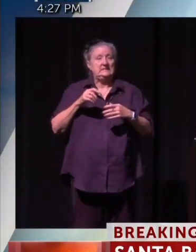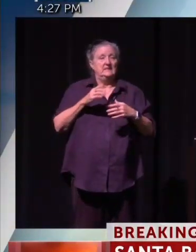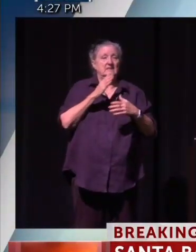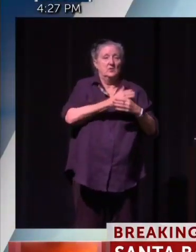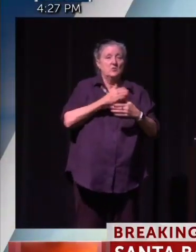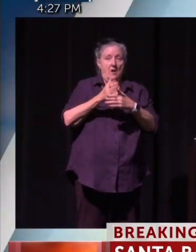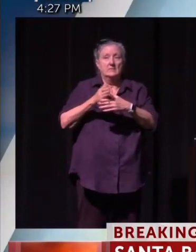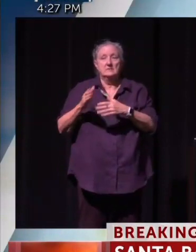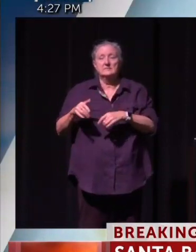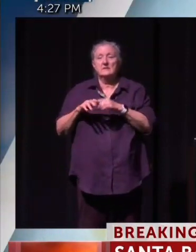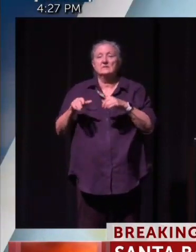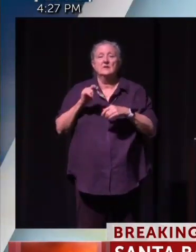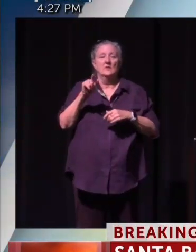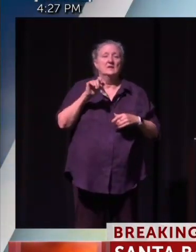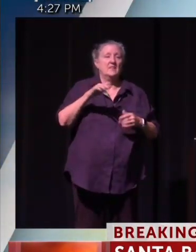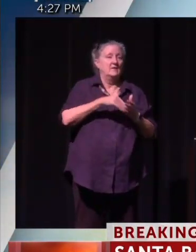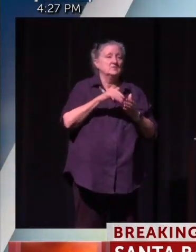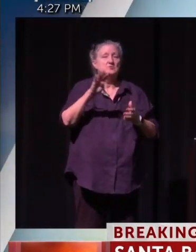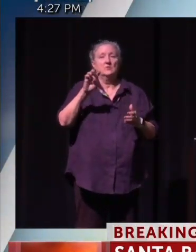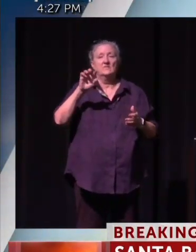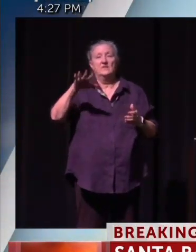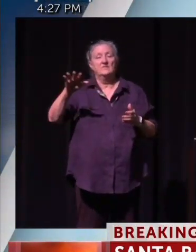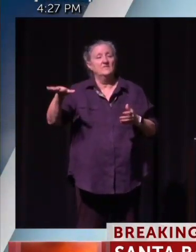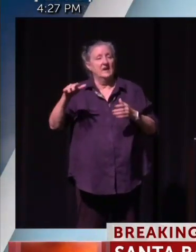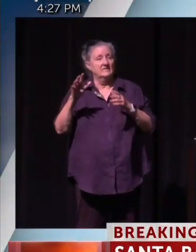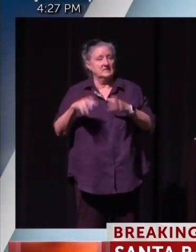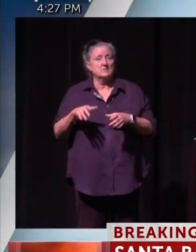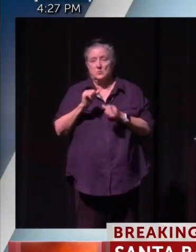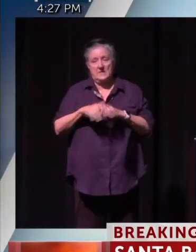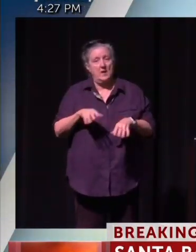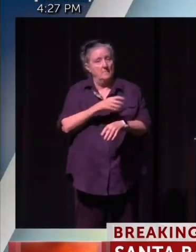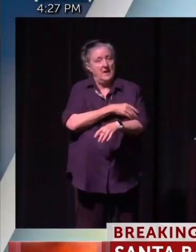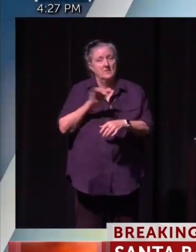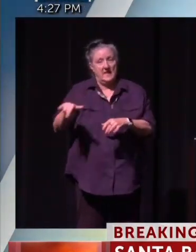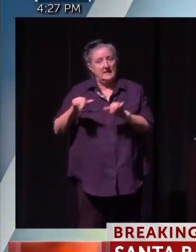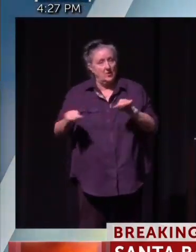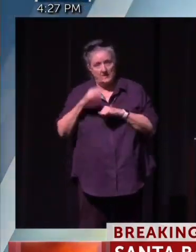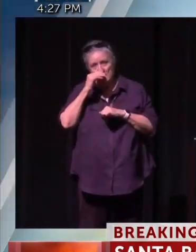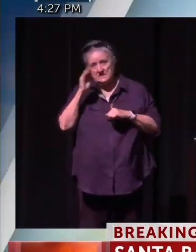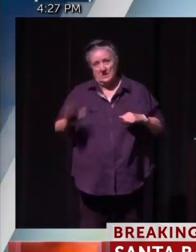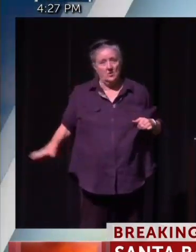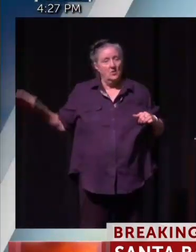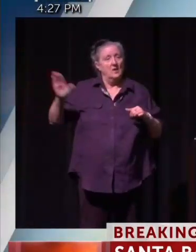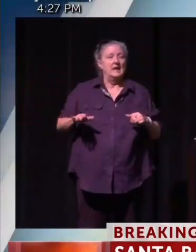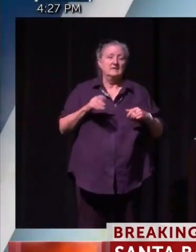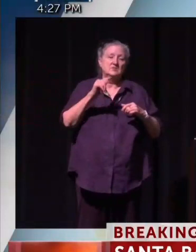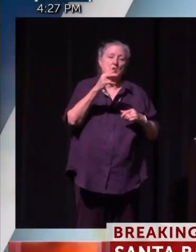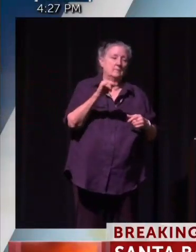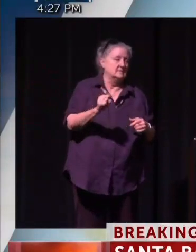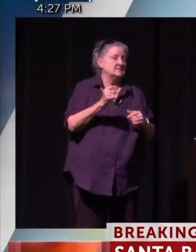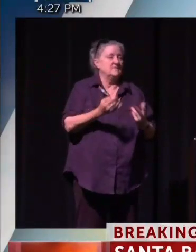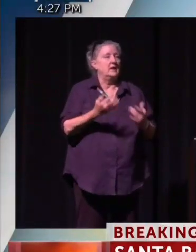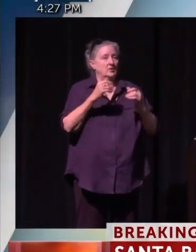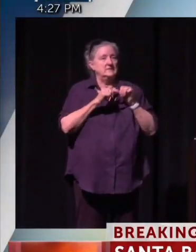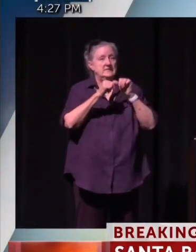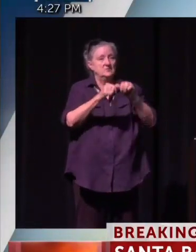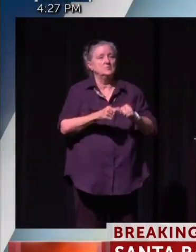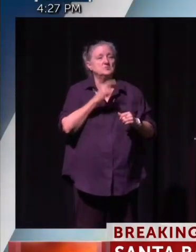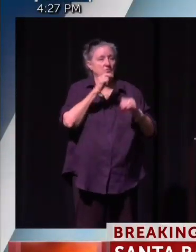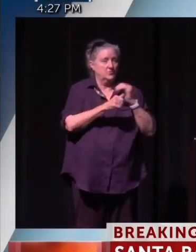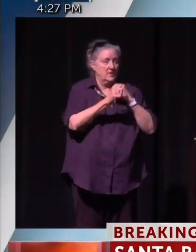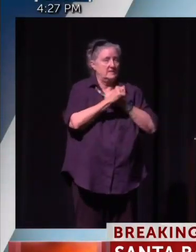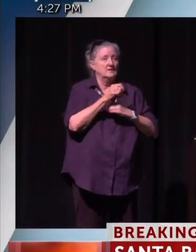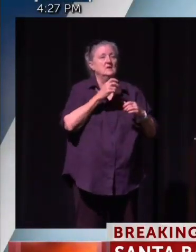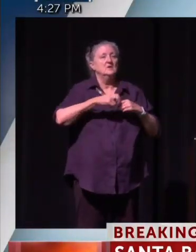currently 1,255 customers without power in that area. As the Thomas Fire continues to threaten